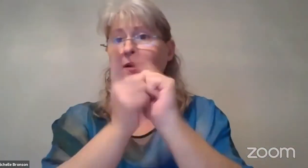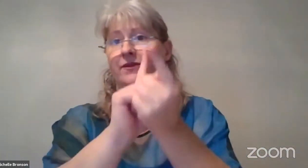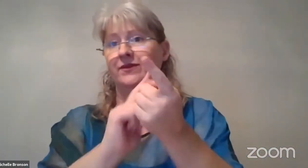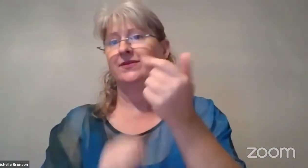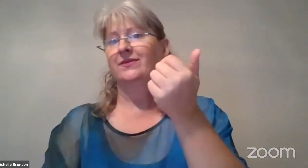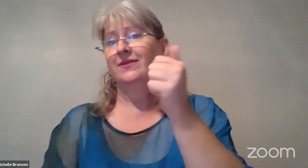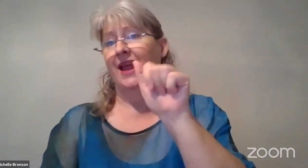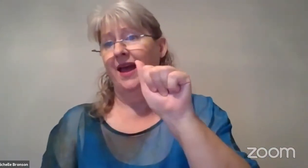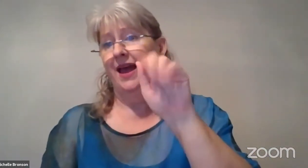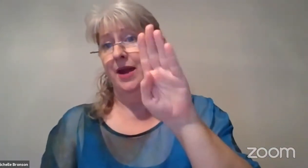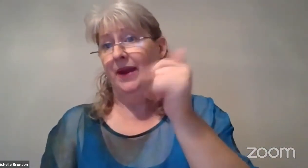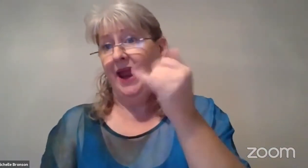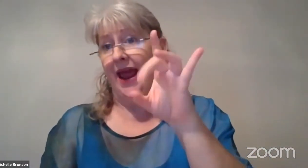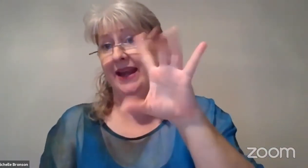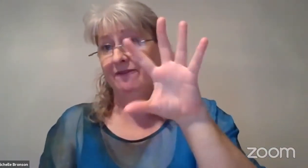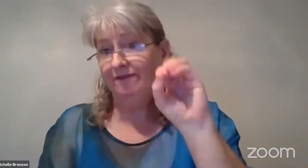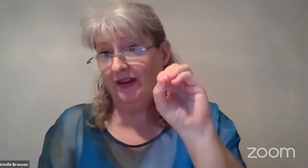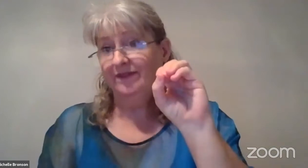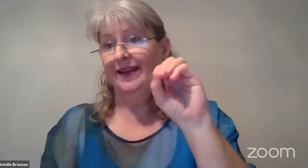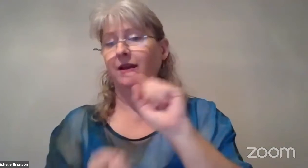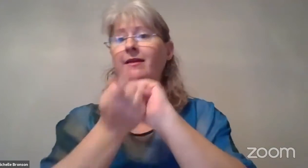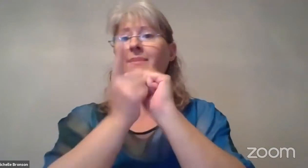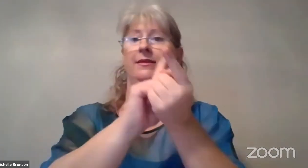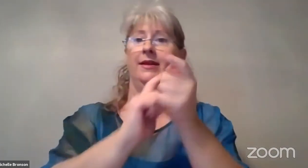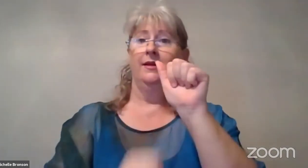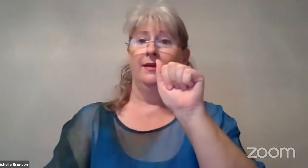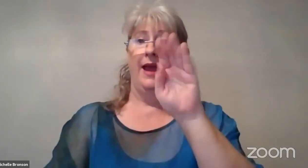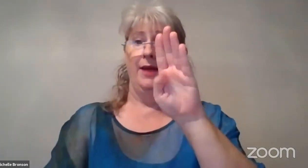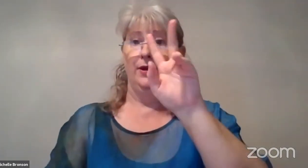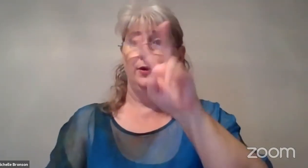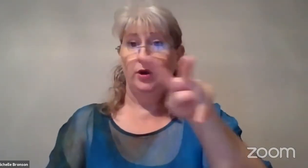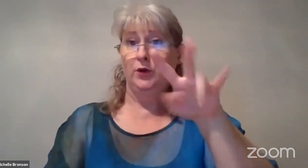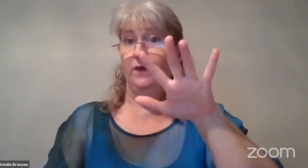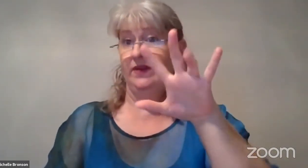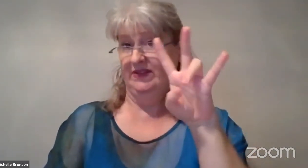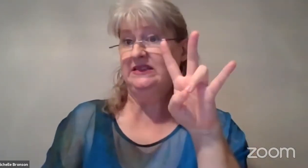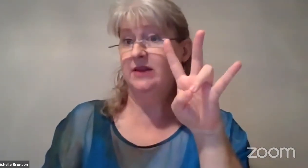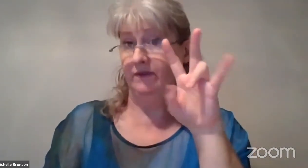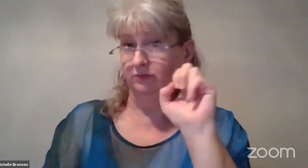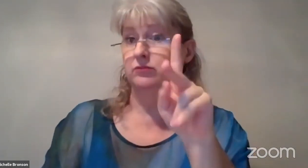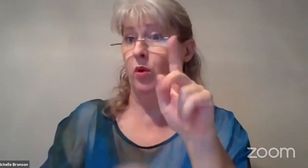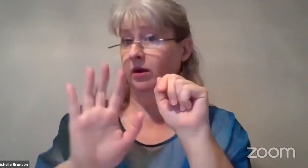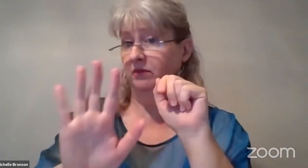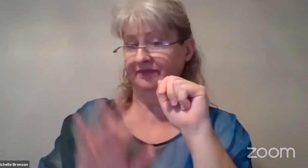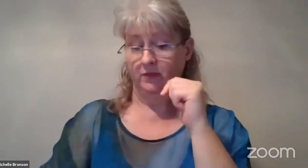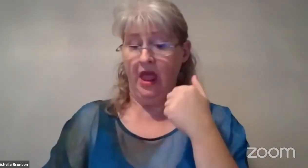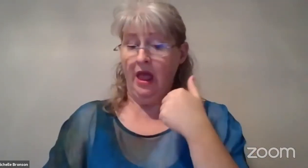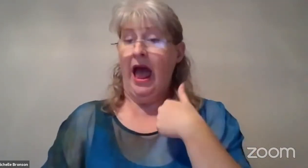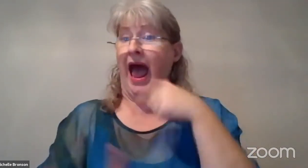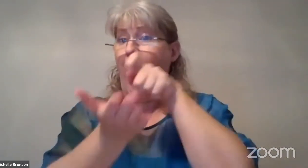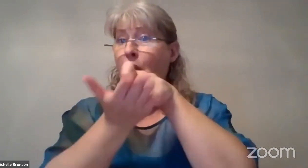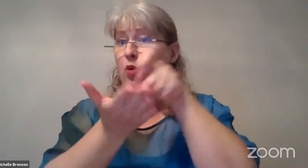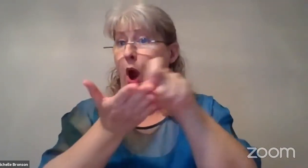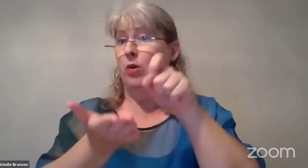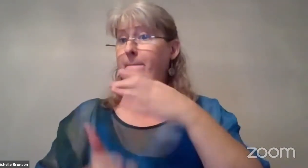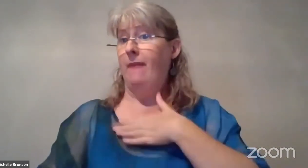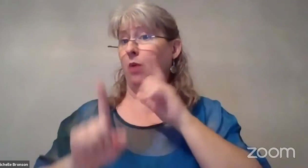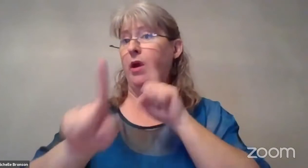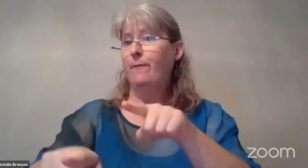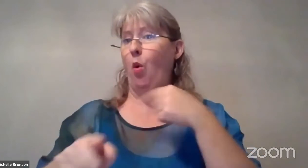2257. We have had AB 5, which converted to AB 1850, which converted to AB 2257. In regards